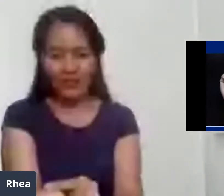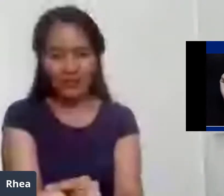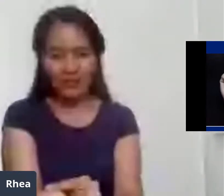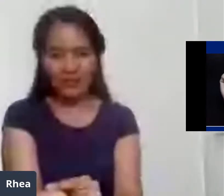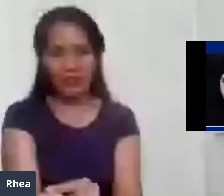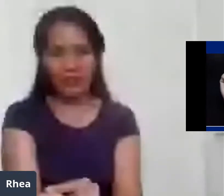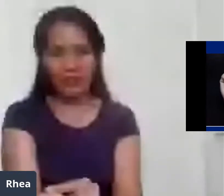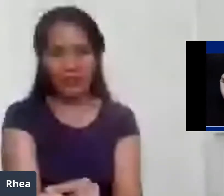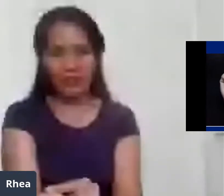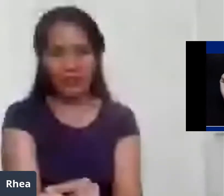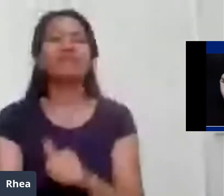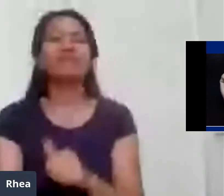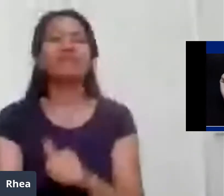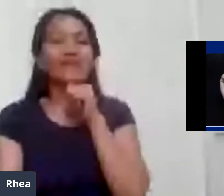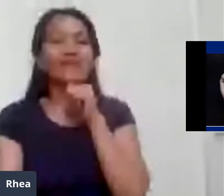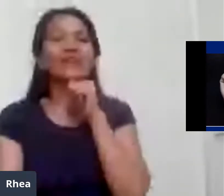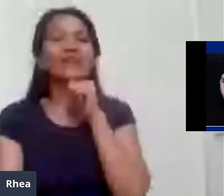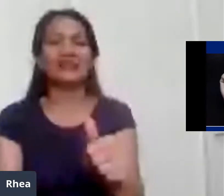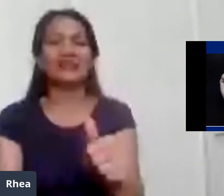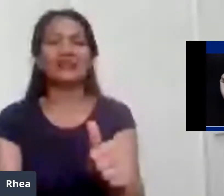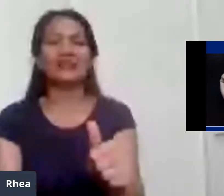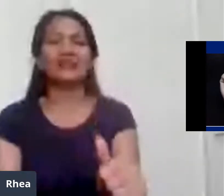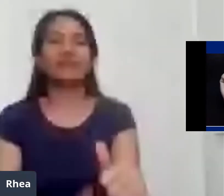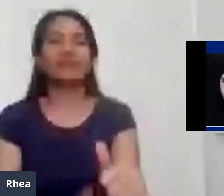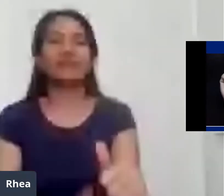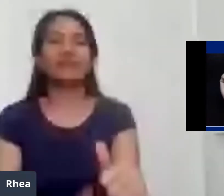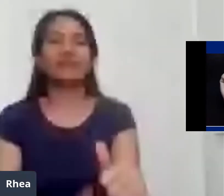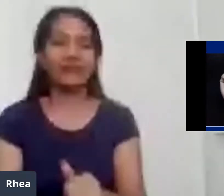N. Nurse. Not.